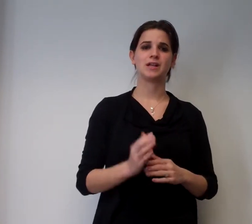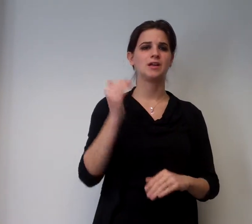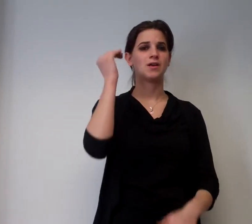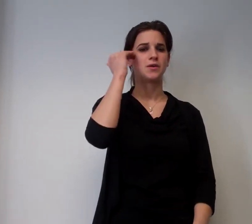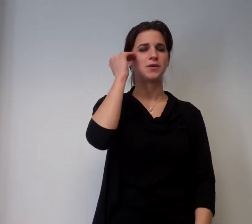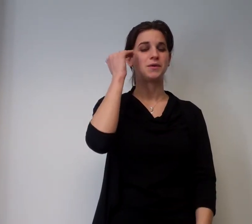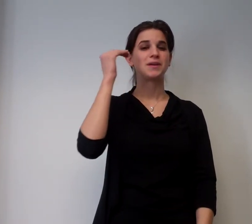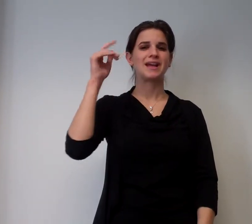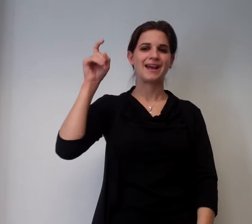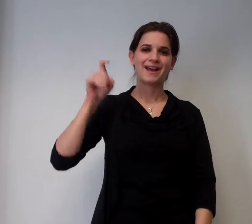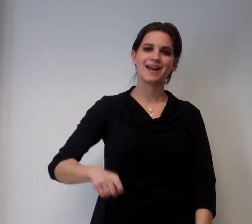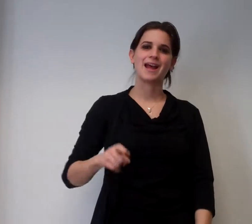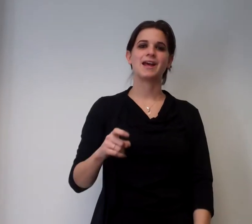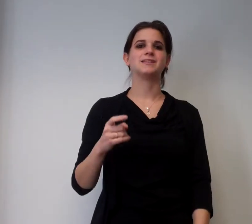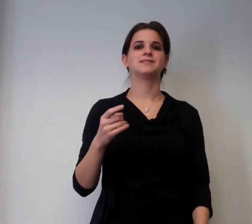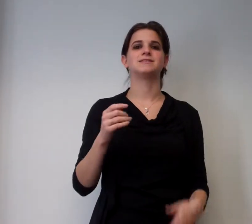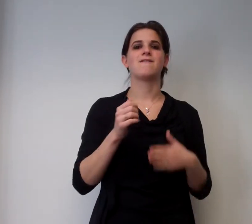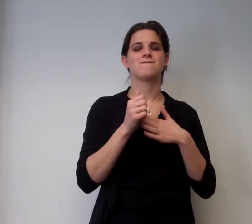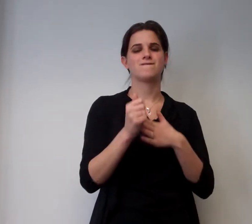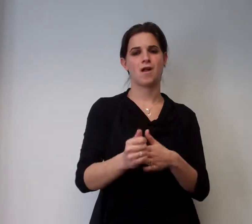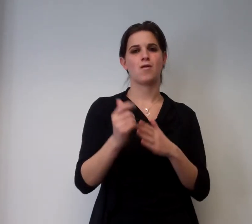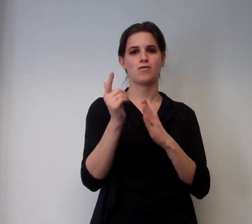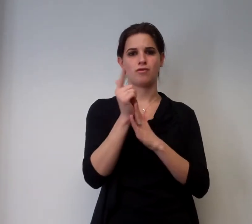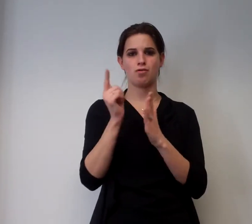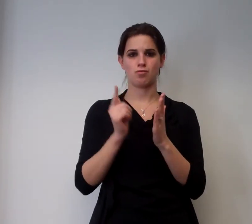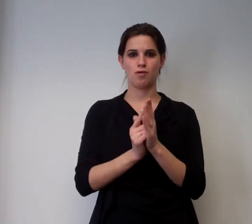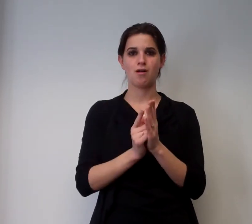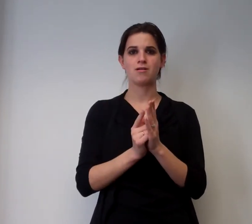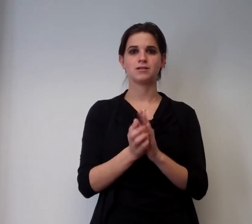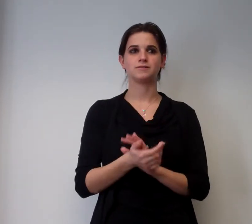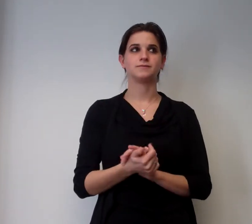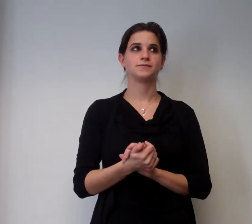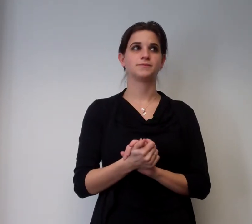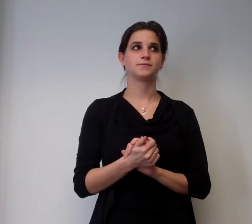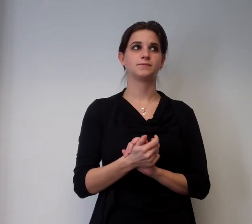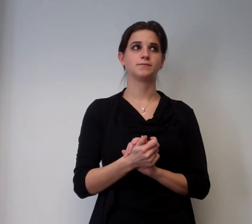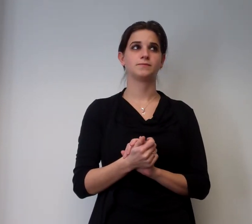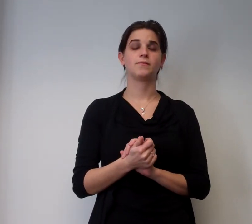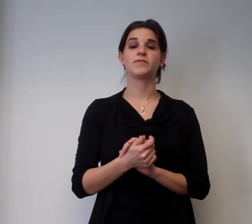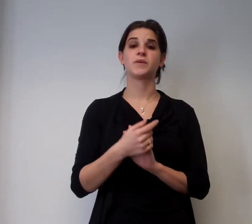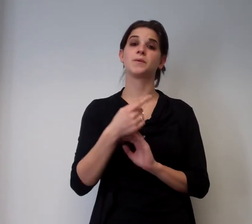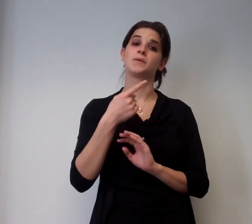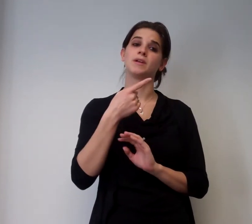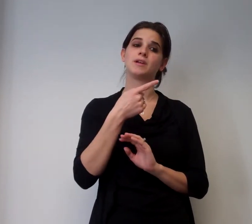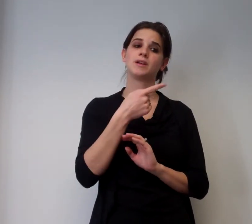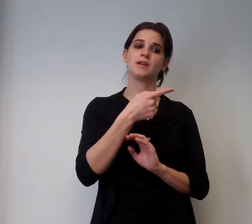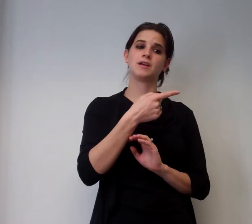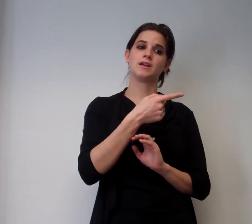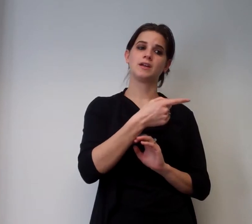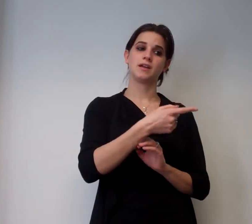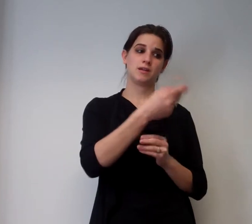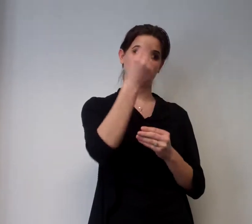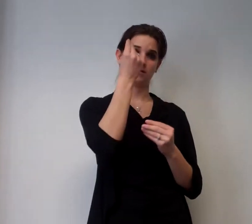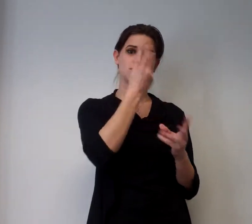law, and he was the president of his job. And so he sent his troops. He did so only after several weeks into the